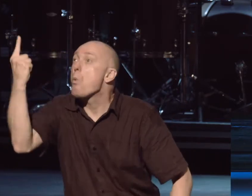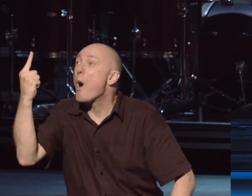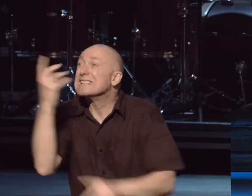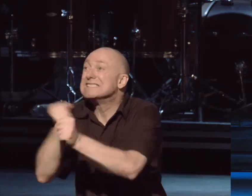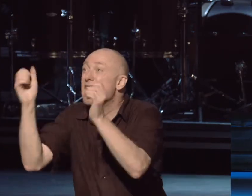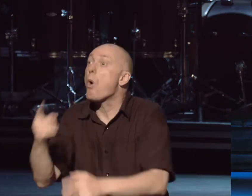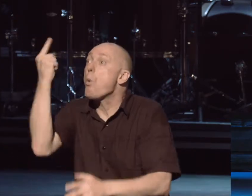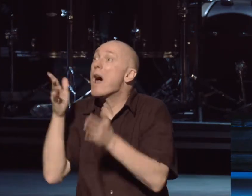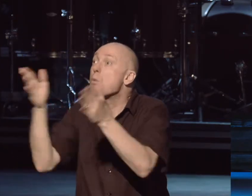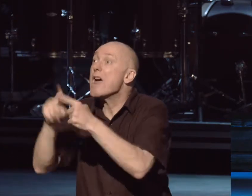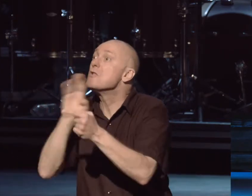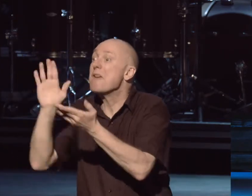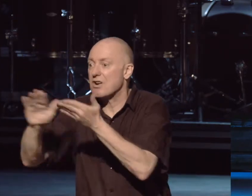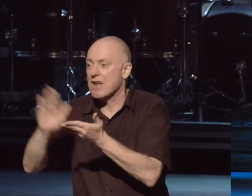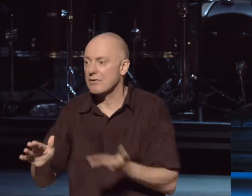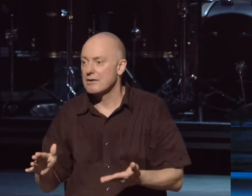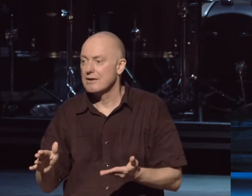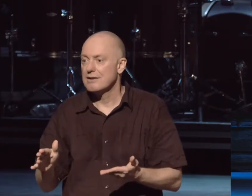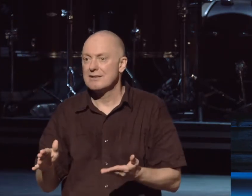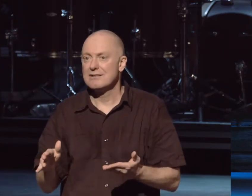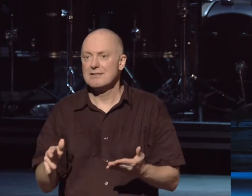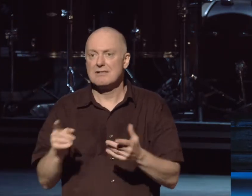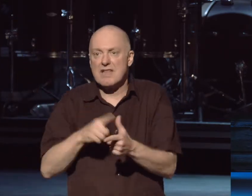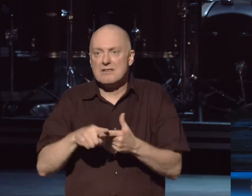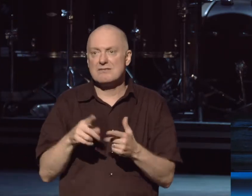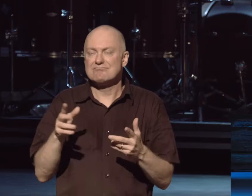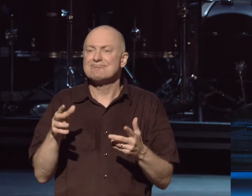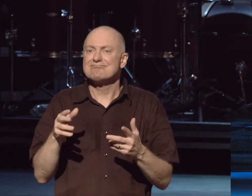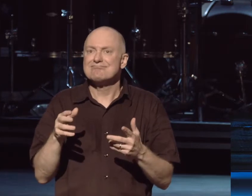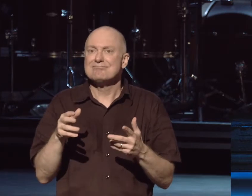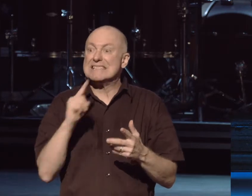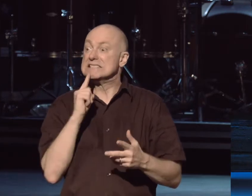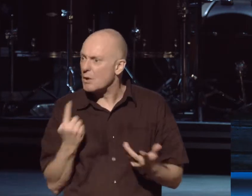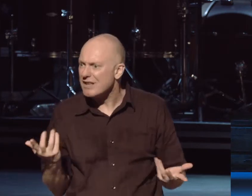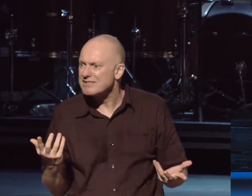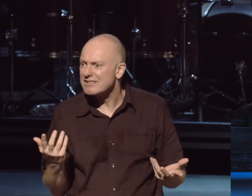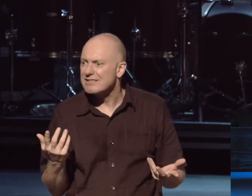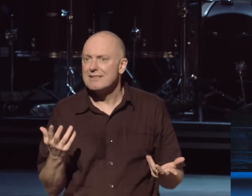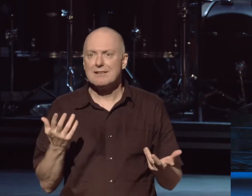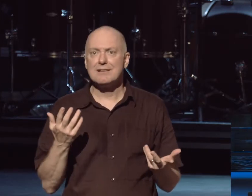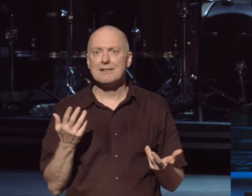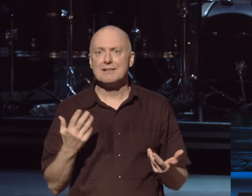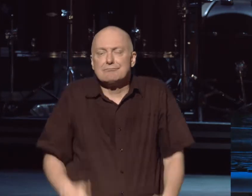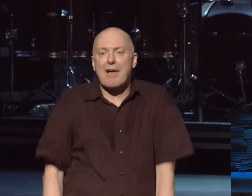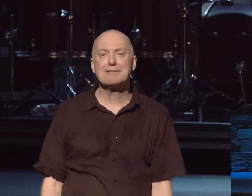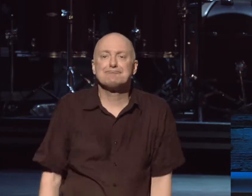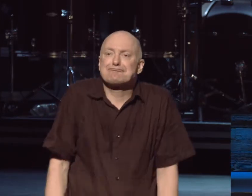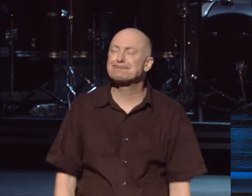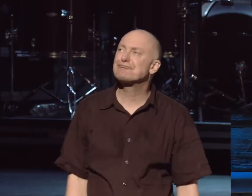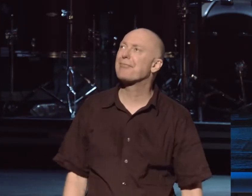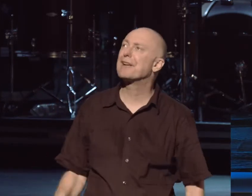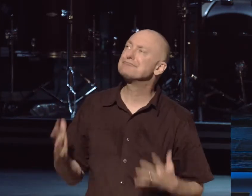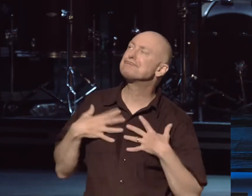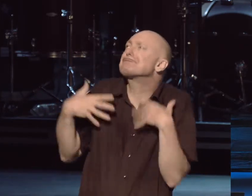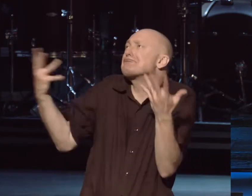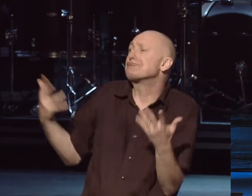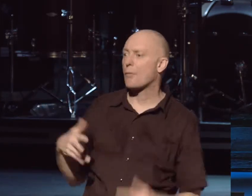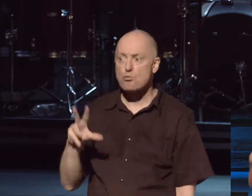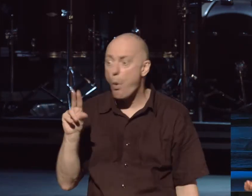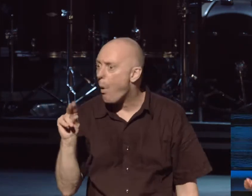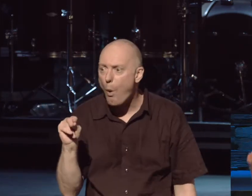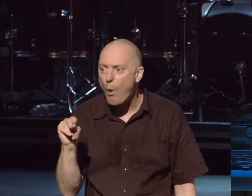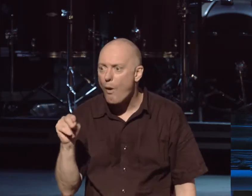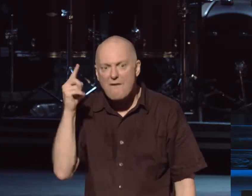and one way to be forgiven, you're not treating that casually. This then becomes not a casual line of confession. For